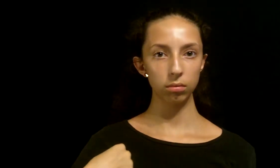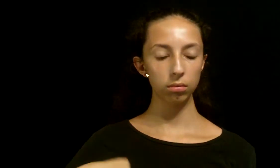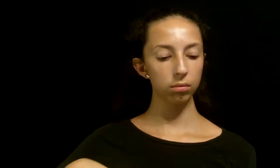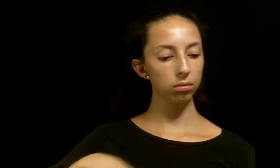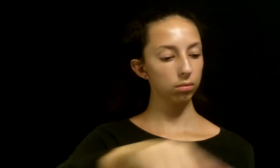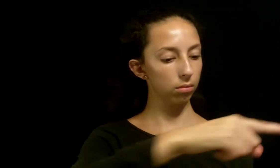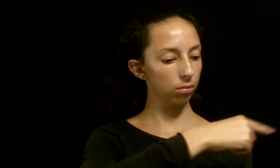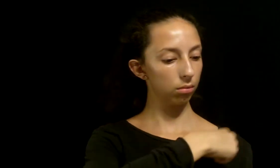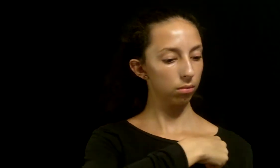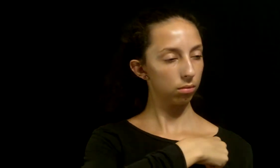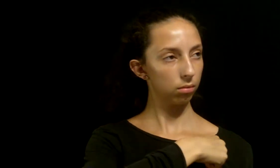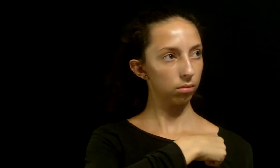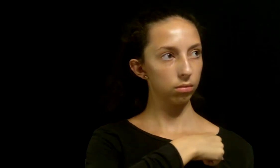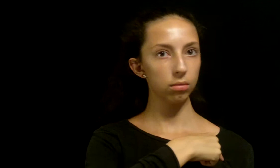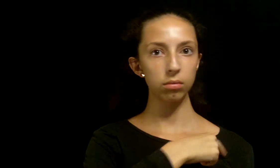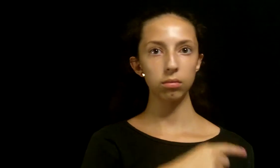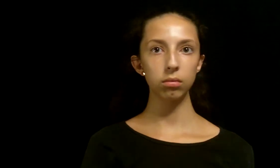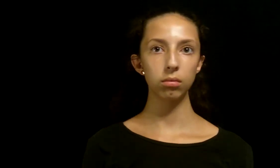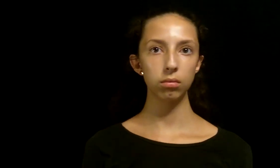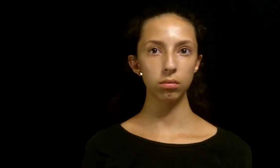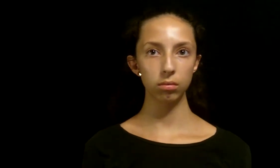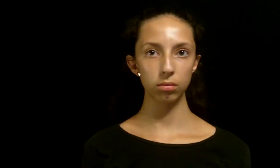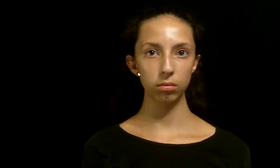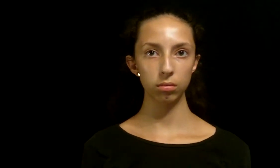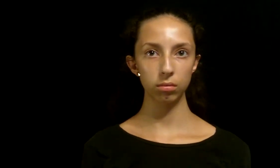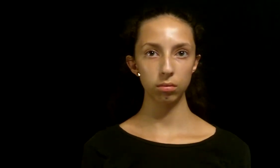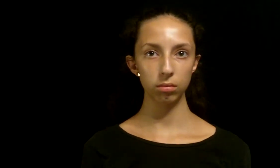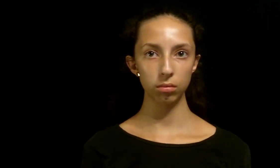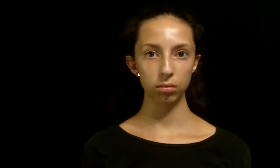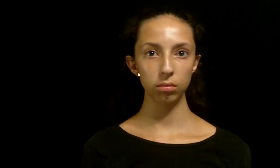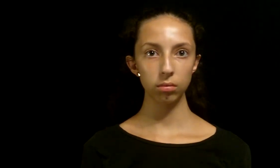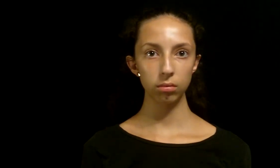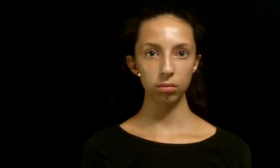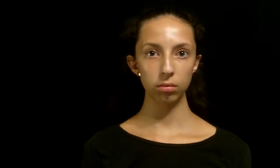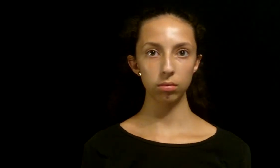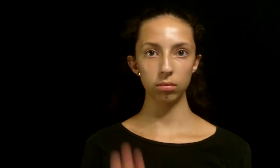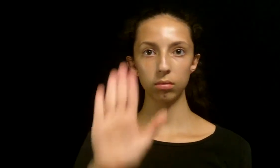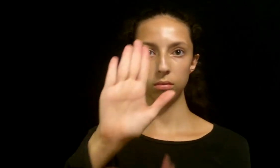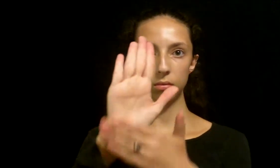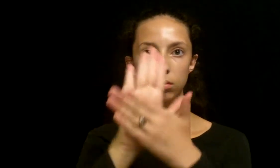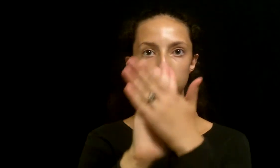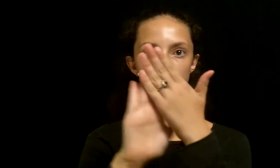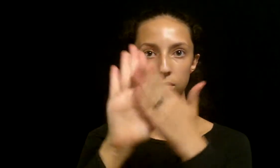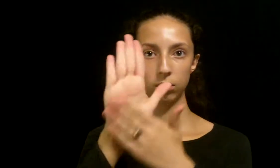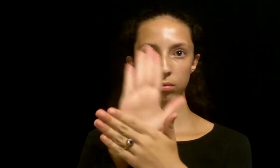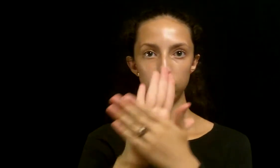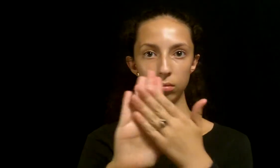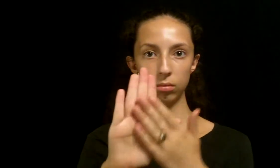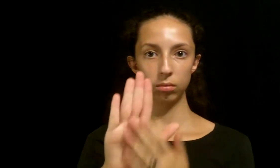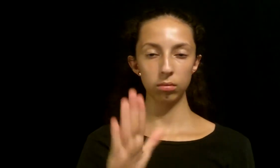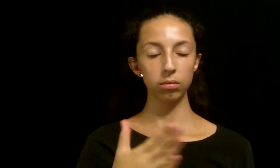then go to everybody else. So now, possession is with your full hand. So then it's going to be mine.